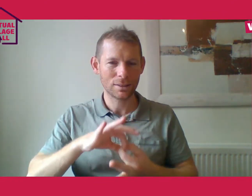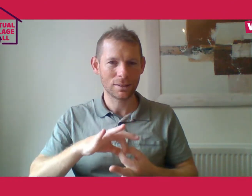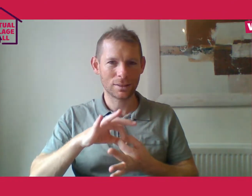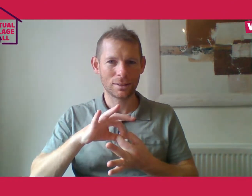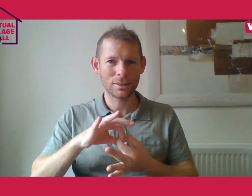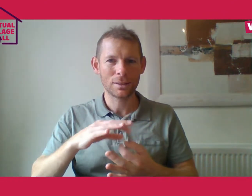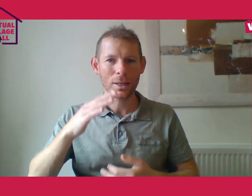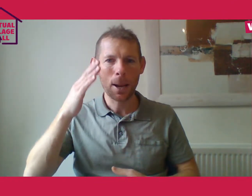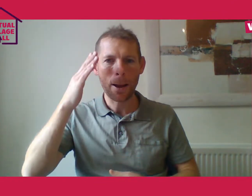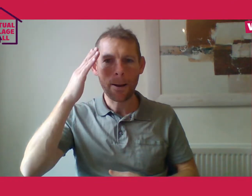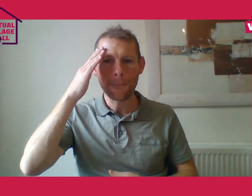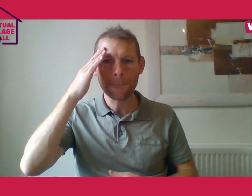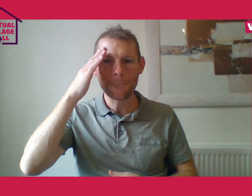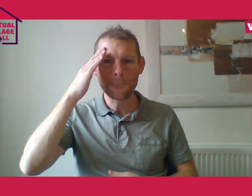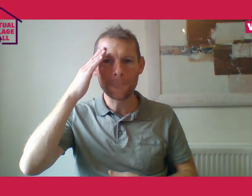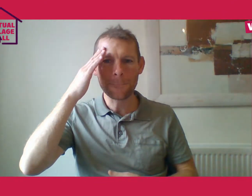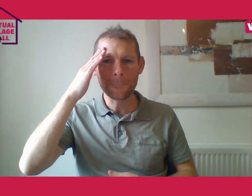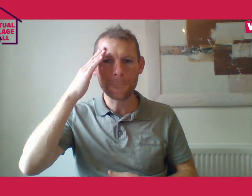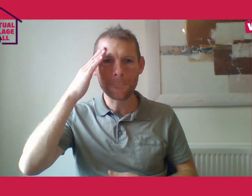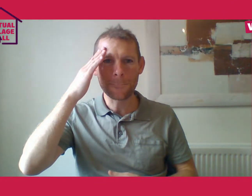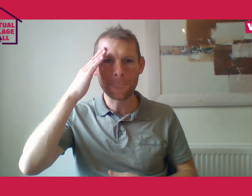And this is a sign for mindfulness.